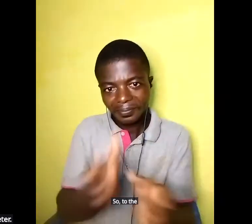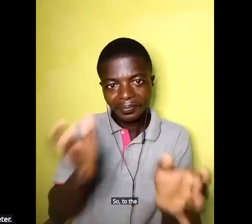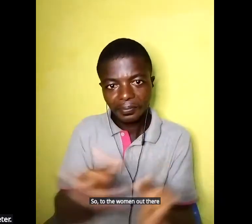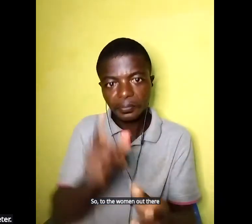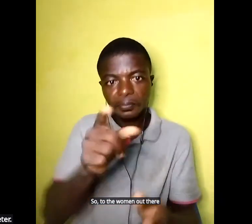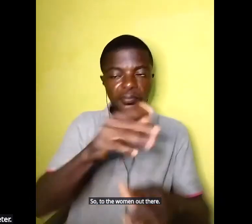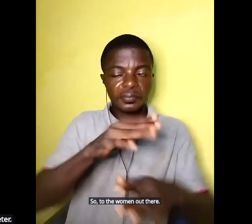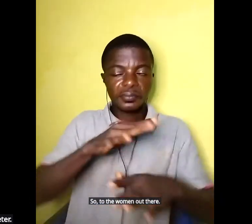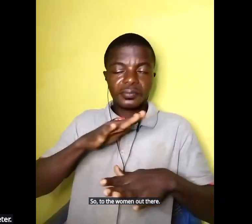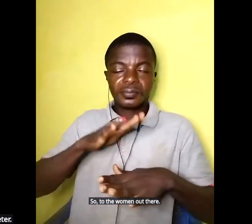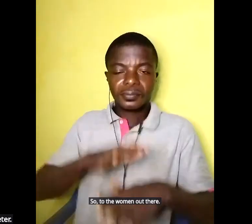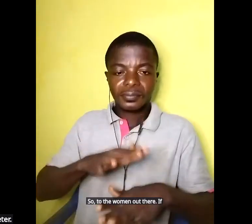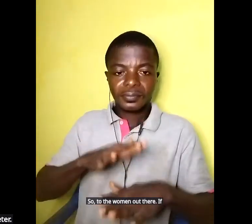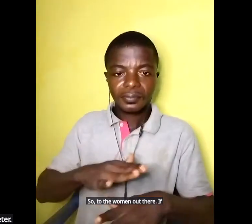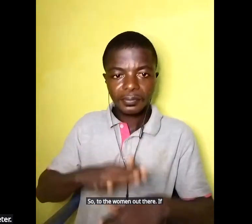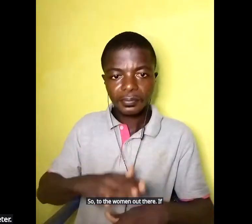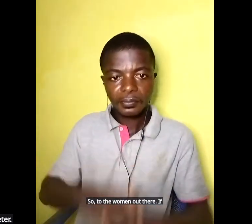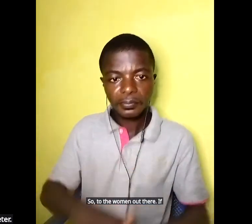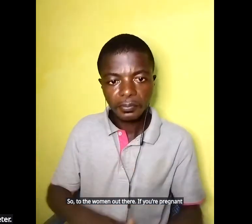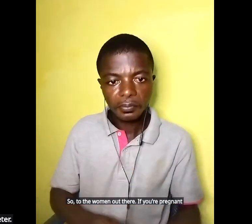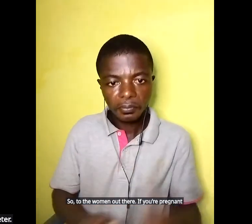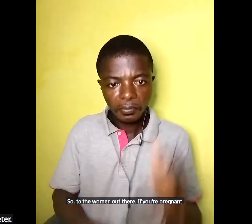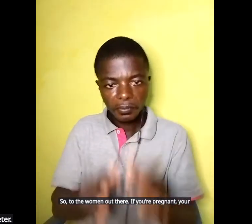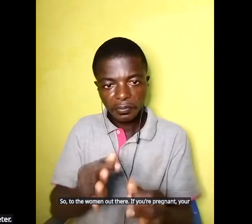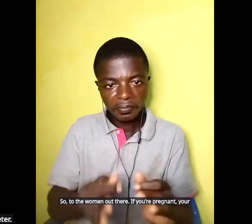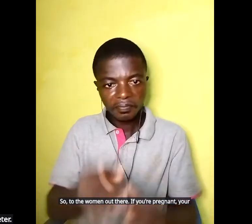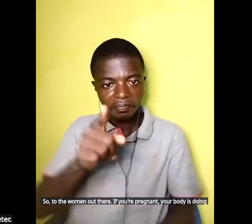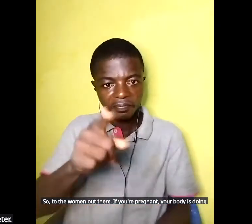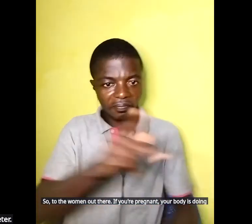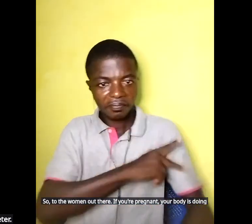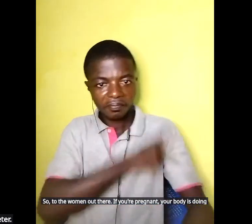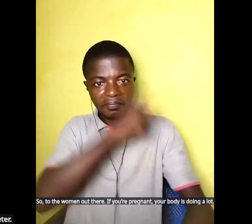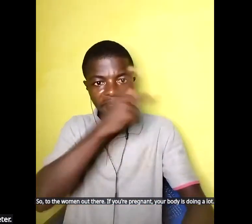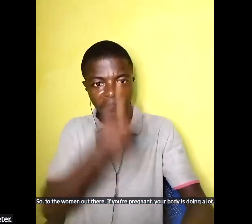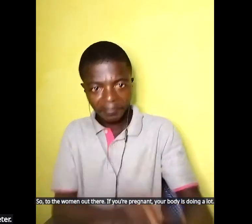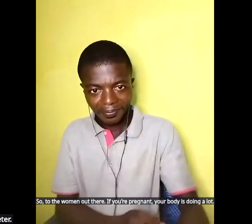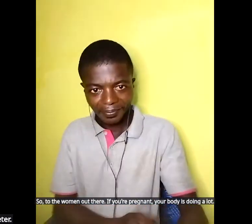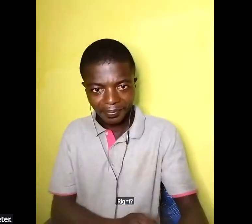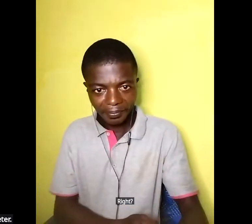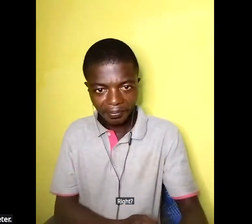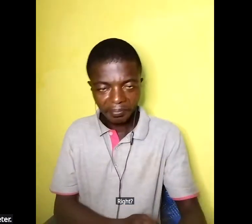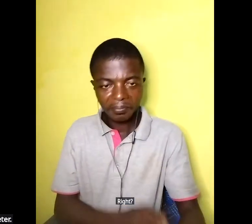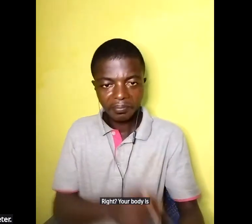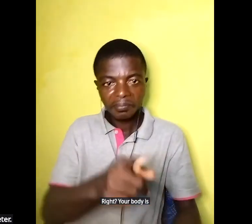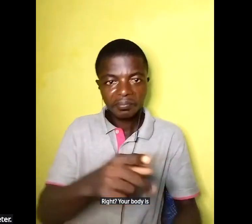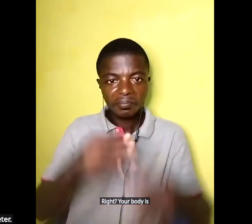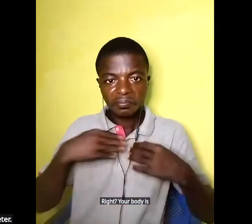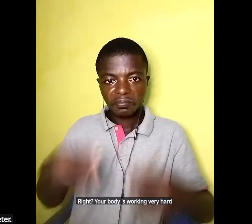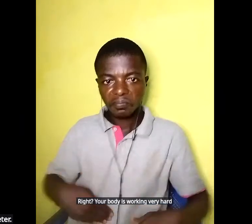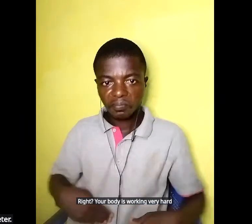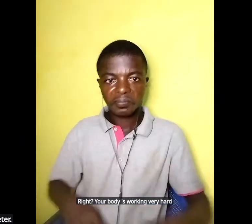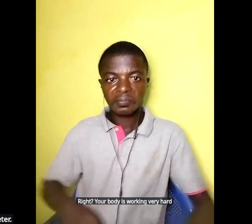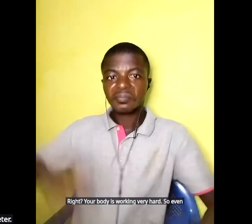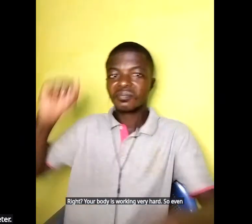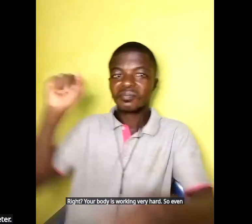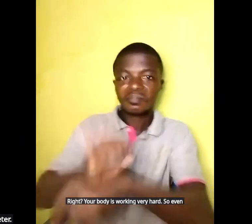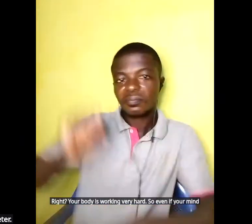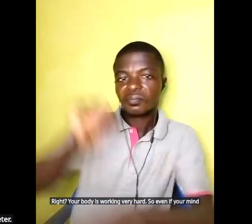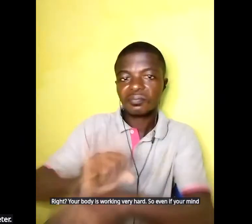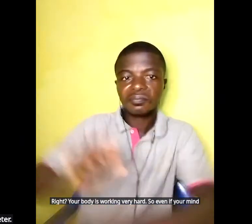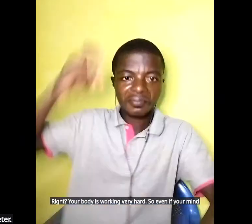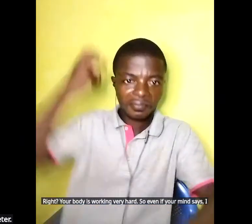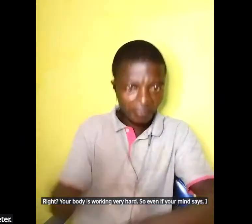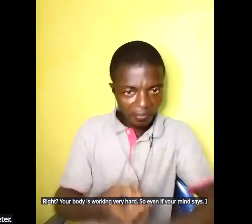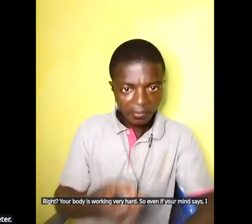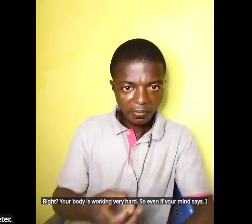there, if you're pregnant, your body is doing a lot, right? Your body is working very hard. So even if your mind says, I